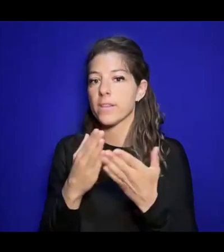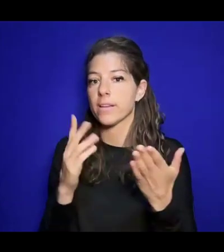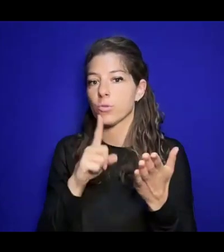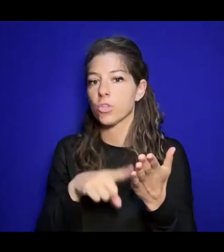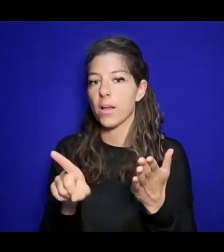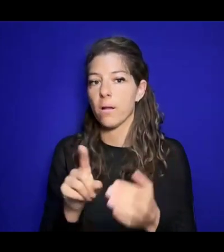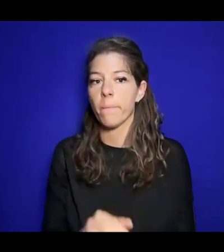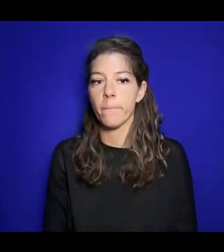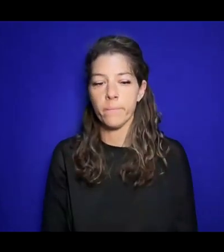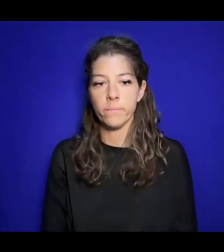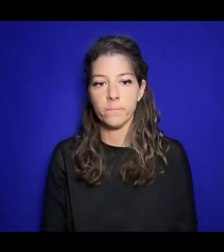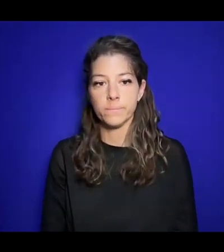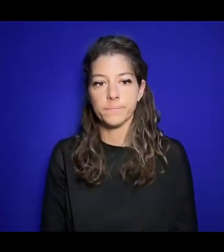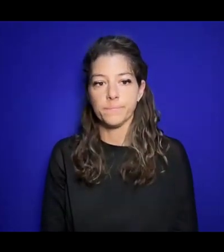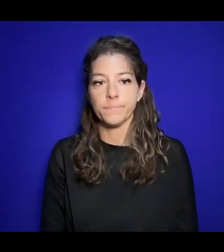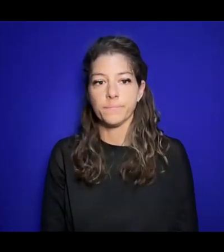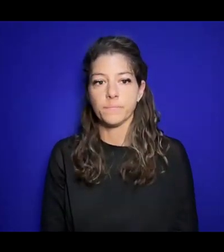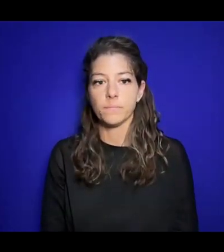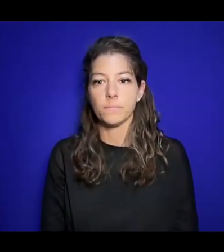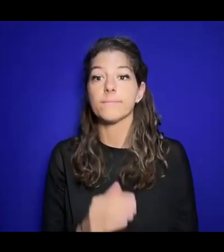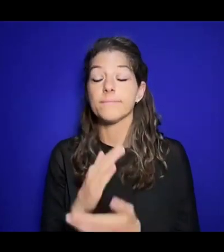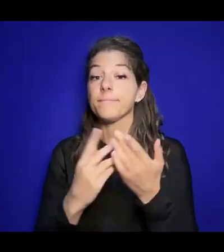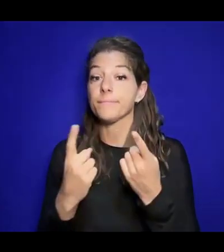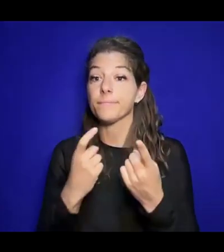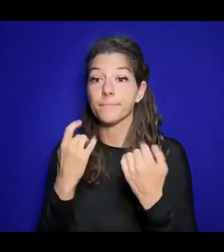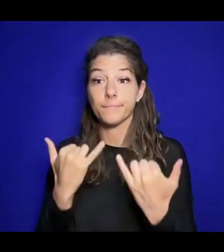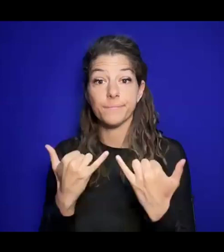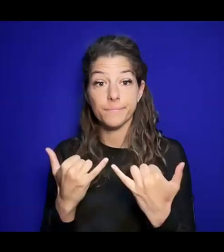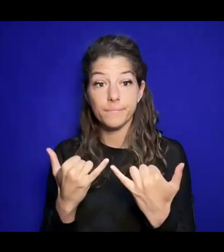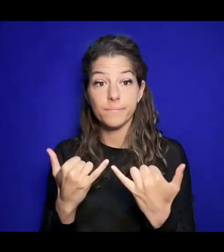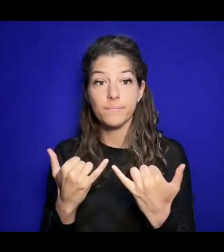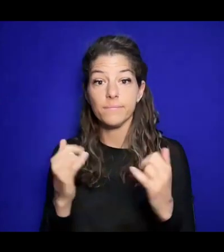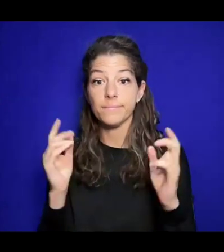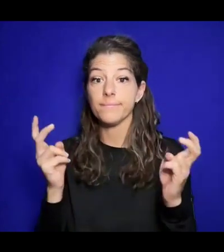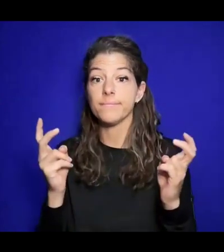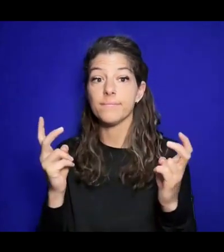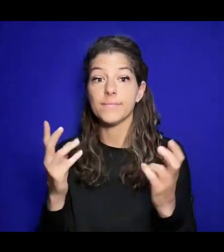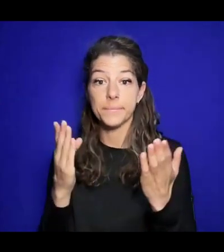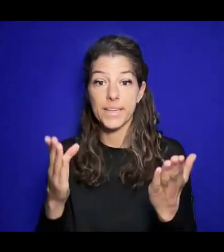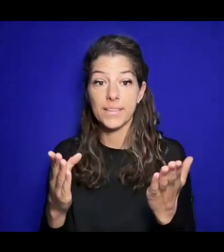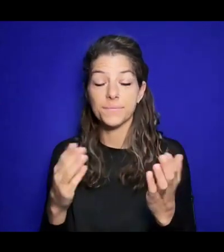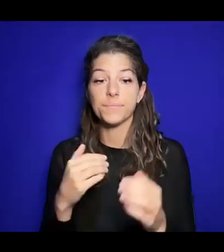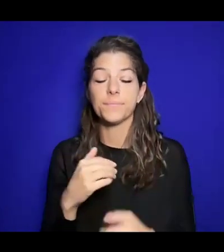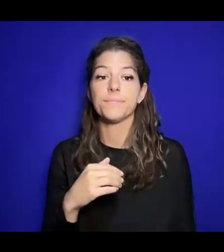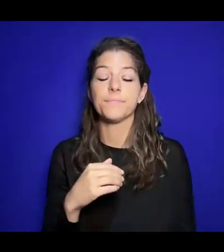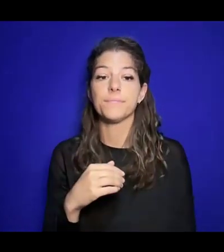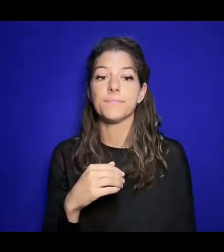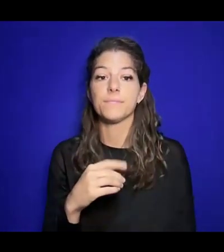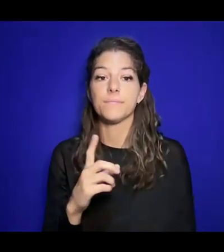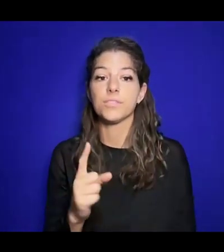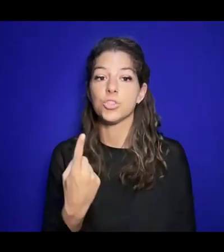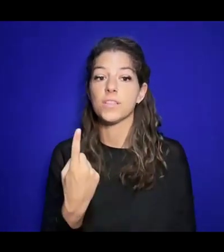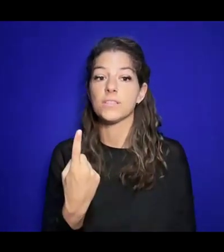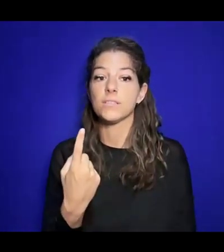on. Now we do have some questions on today that have been submitted, and as I say, just